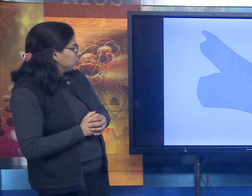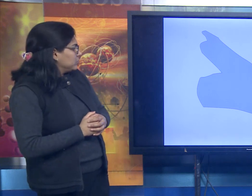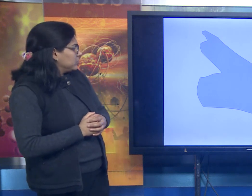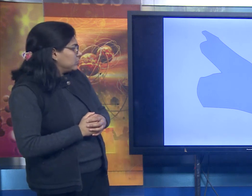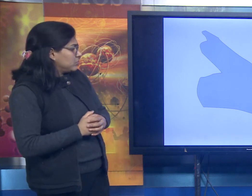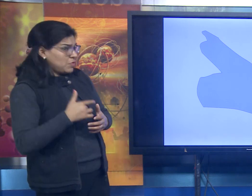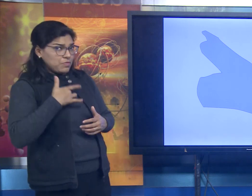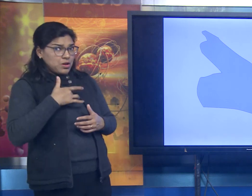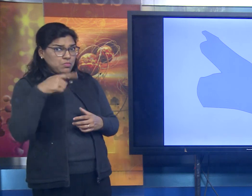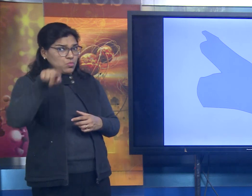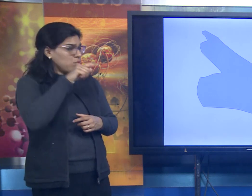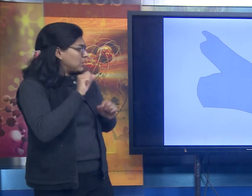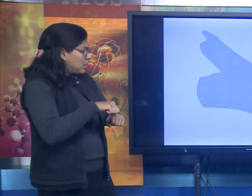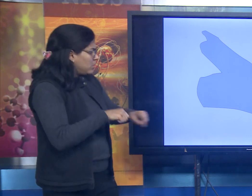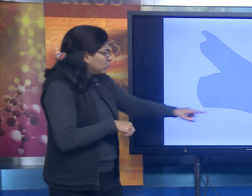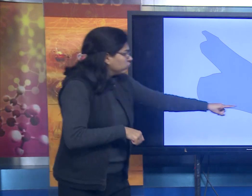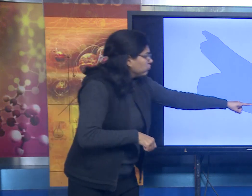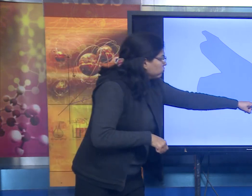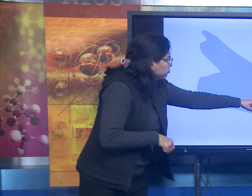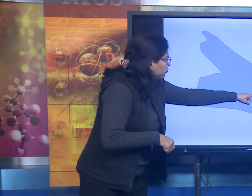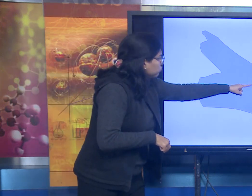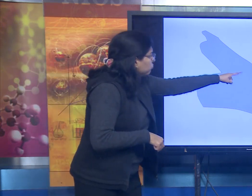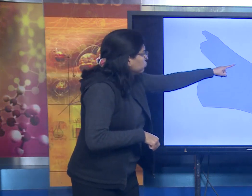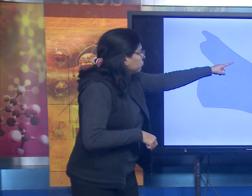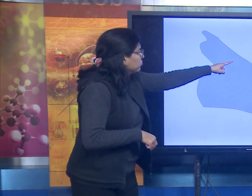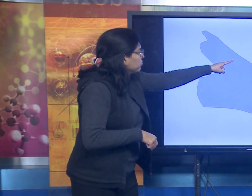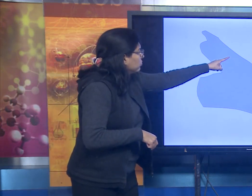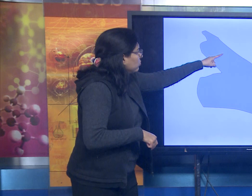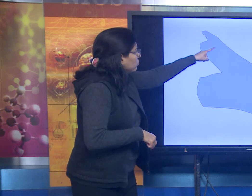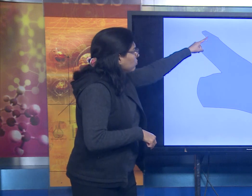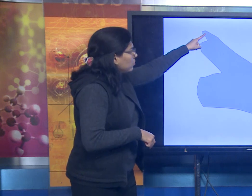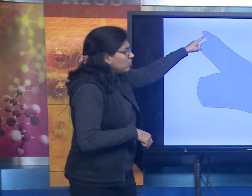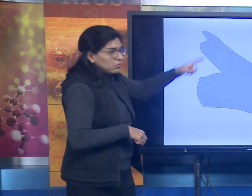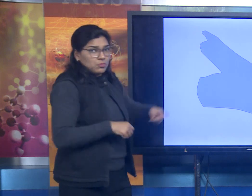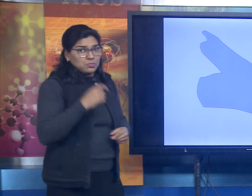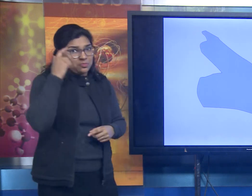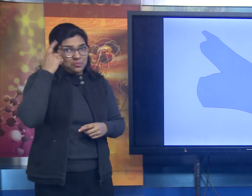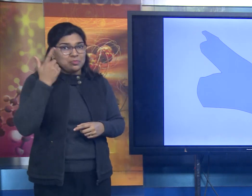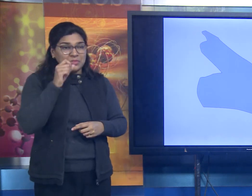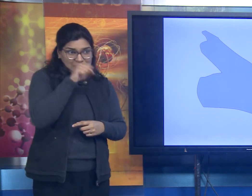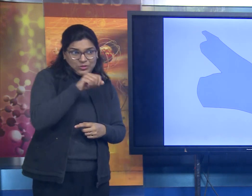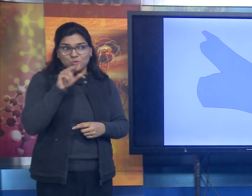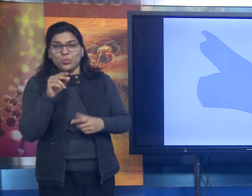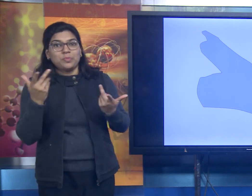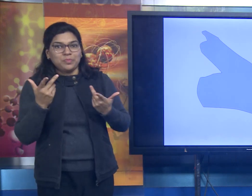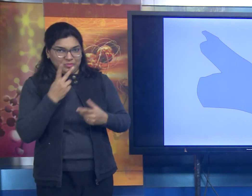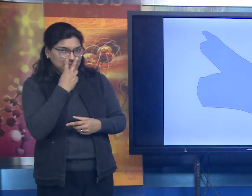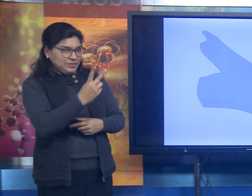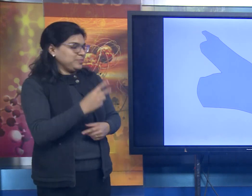no? What do you think? It can be a polygon because it's a straight line or